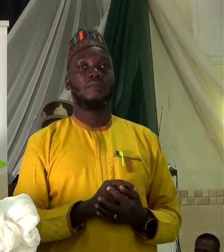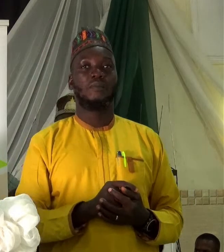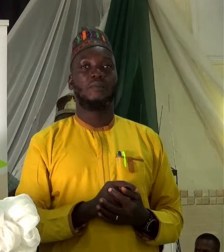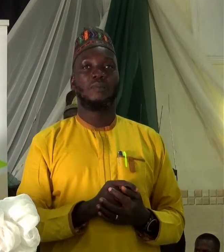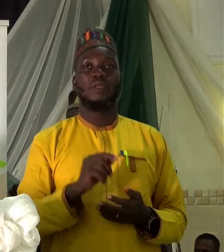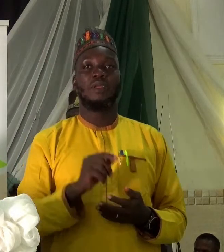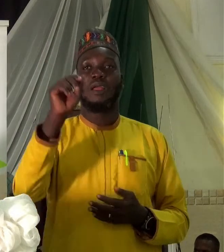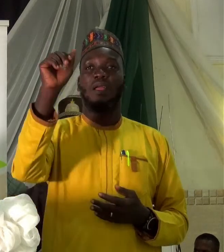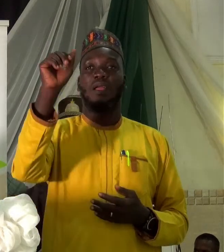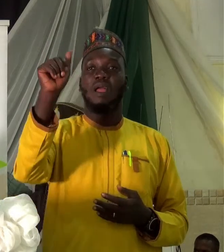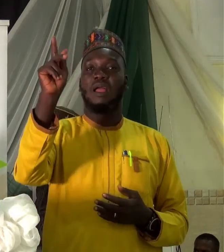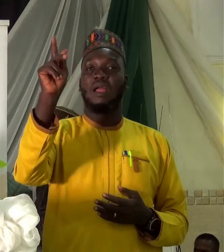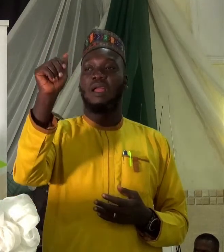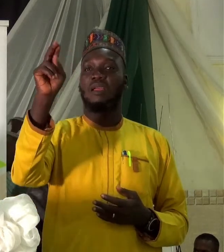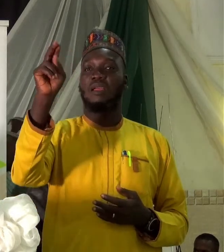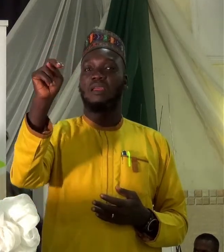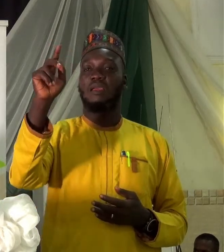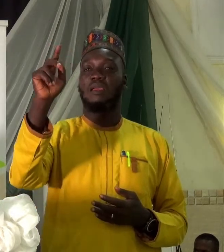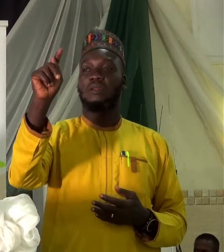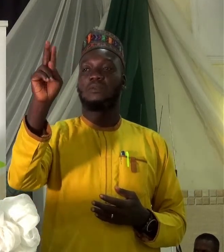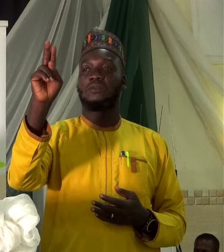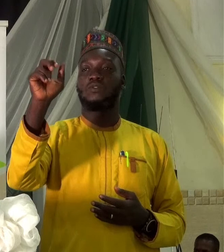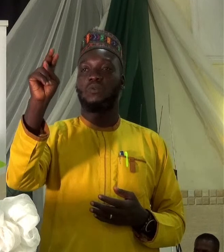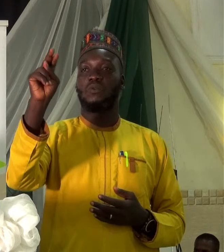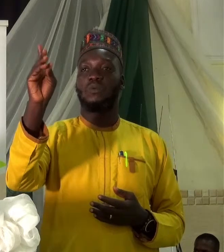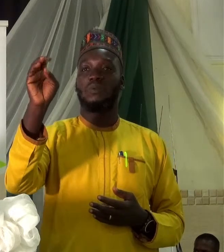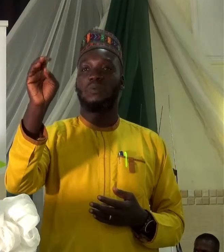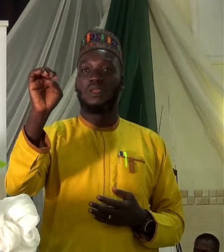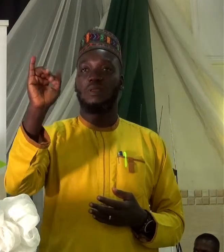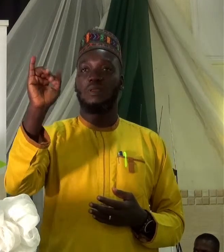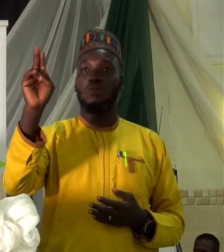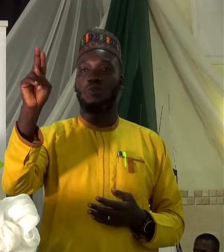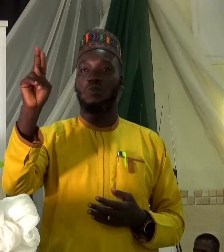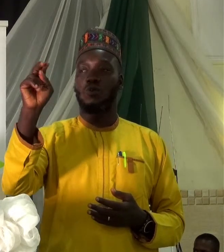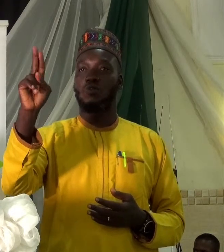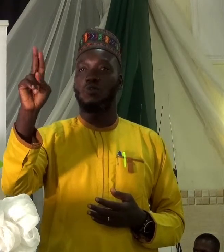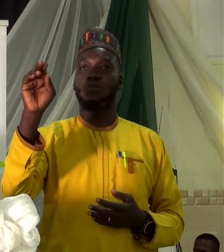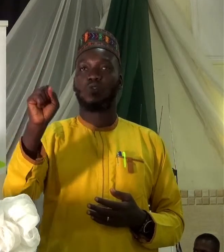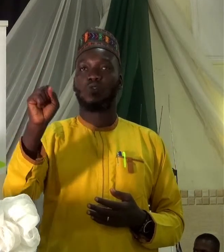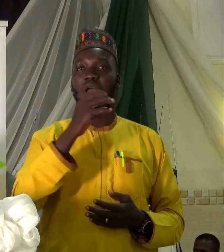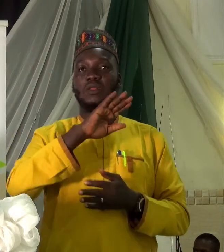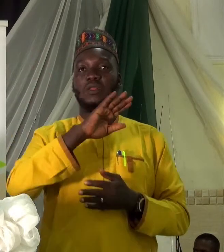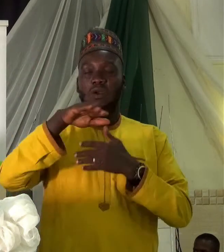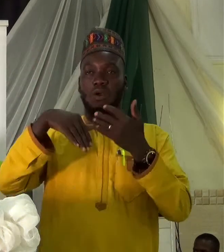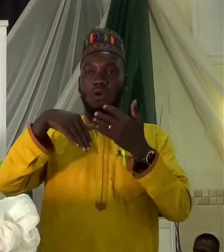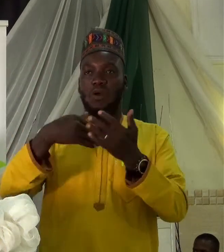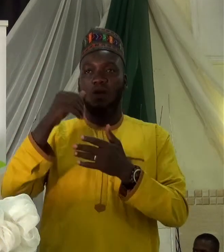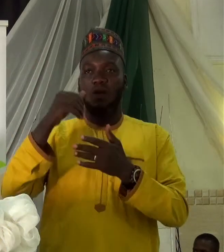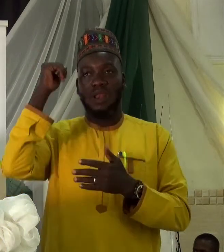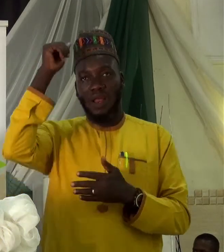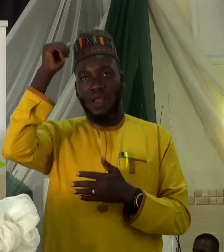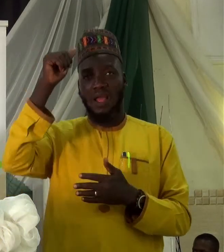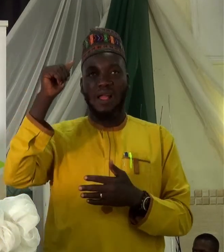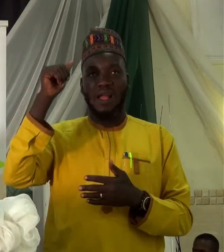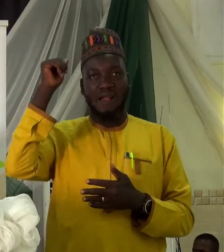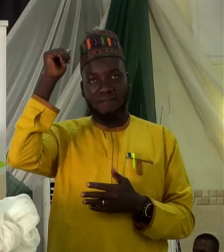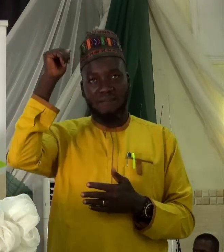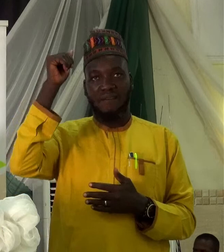Aketode Yunus ti wa ati gbogbo eyin te wa nbi ati gbogbo eyin afa e ma binu odo afa lo je ki nko bere